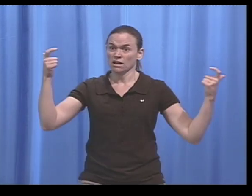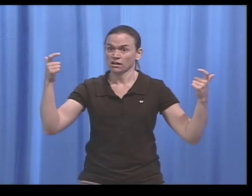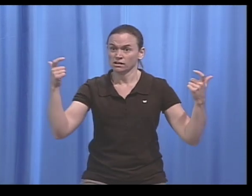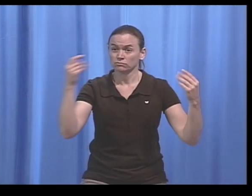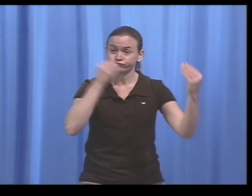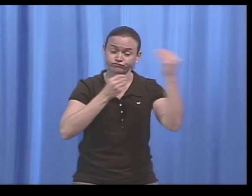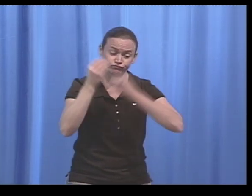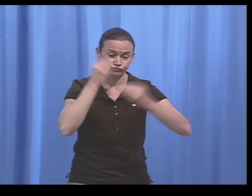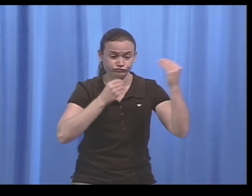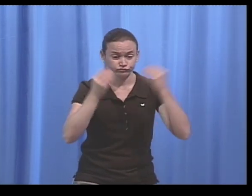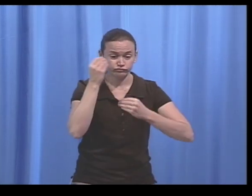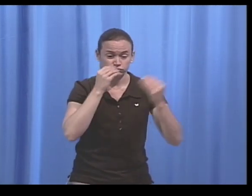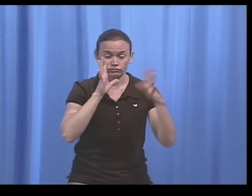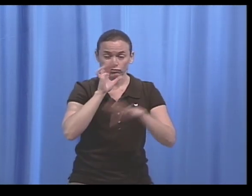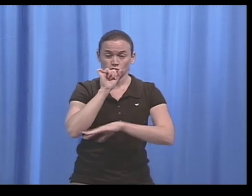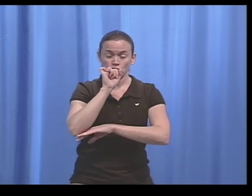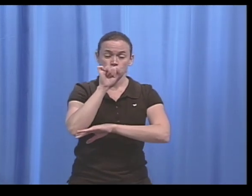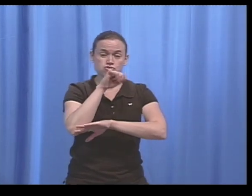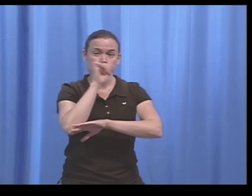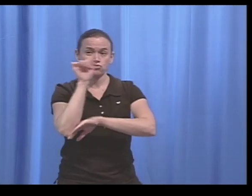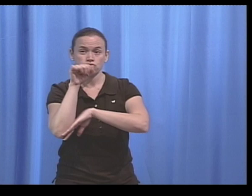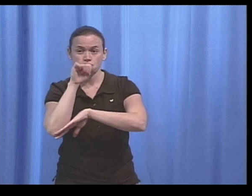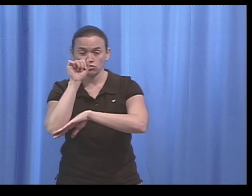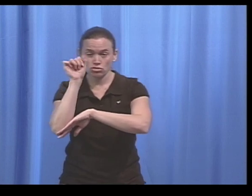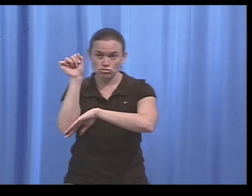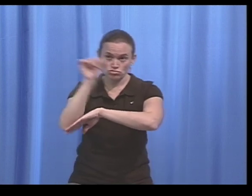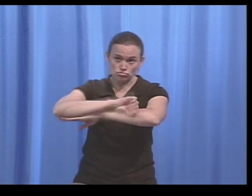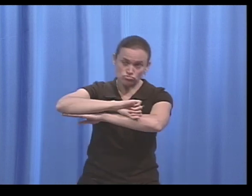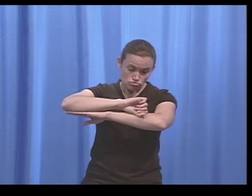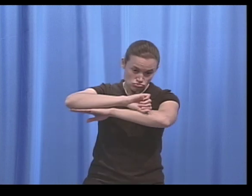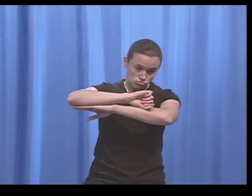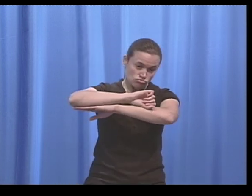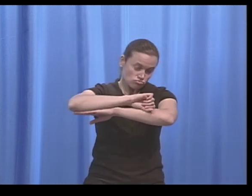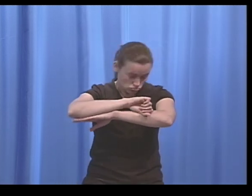The giant fell asleep